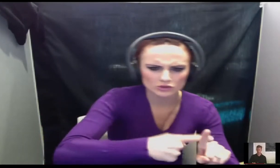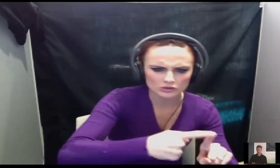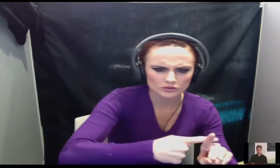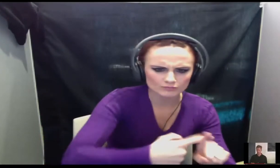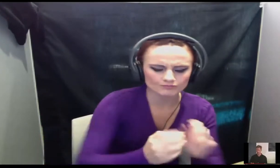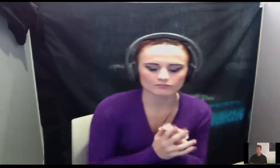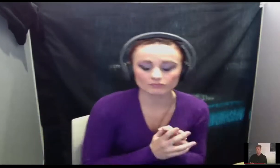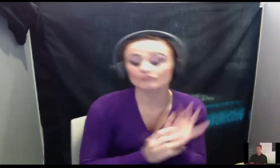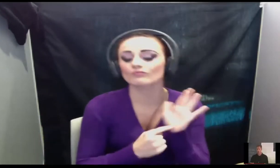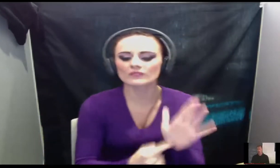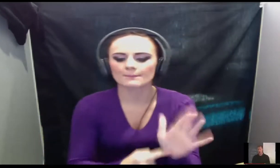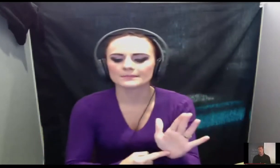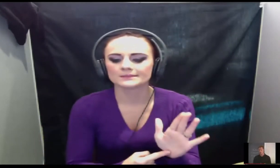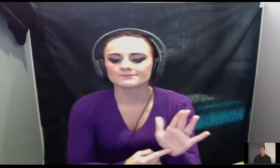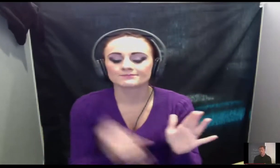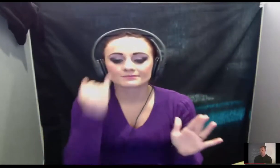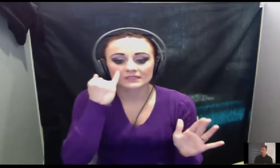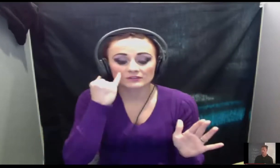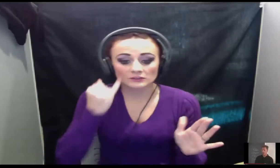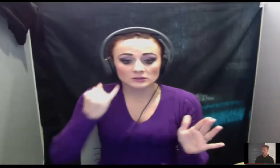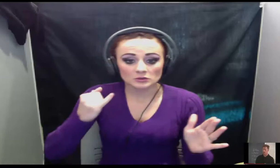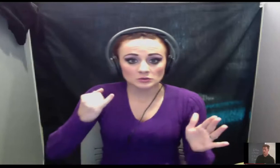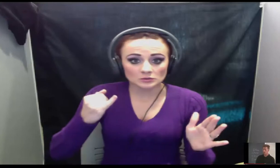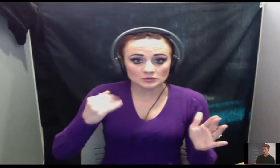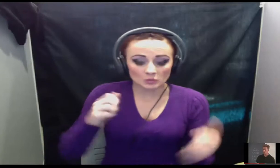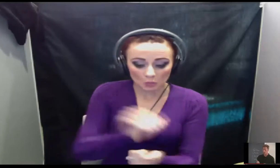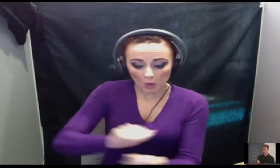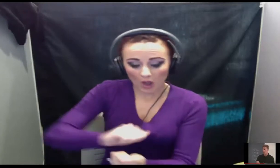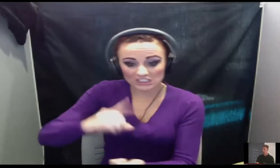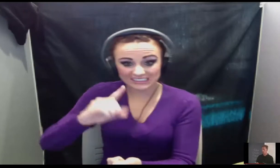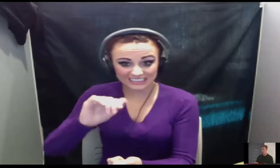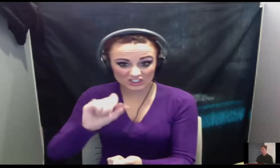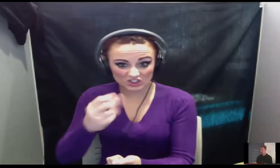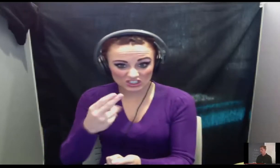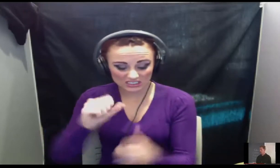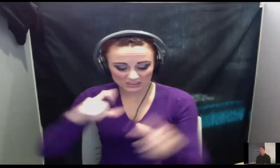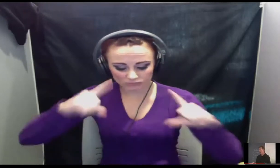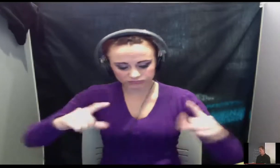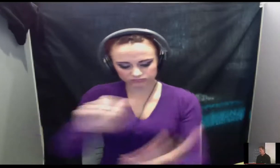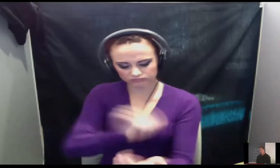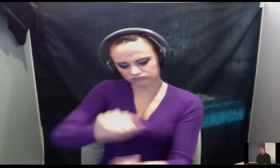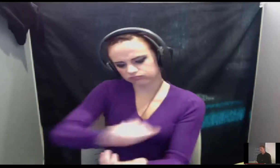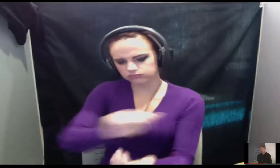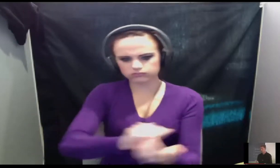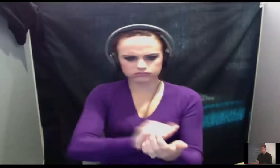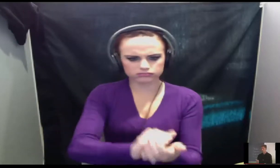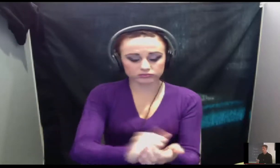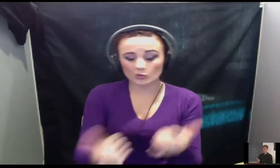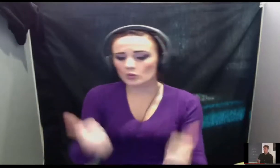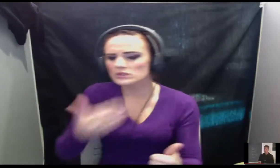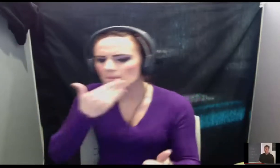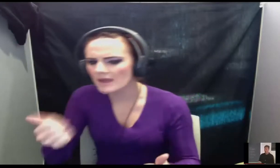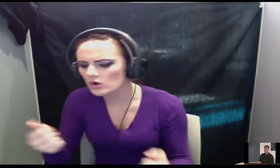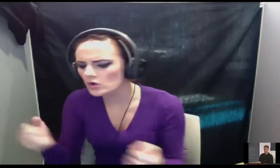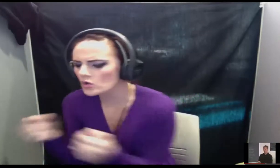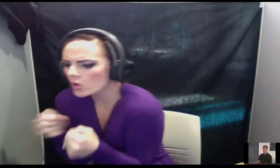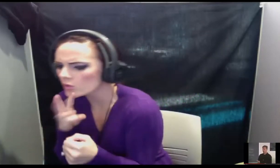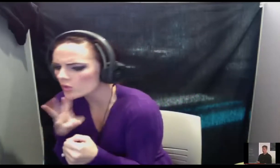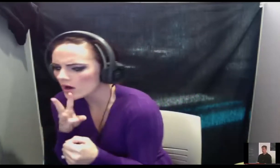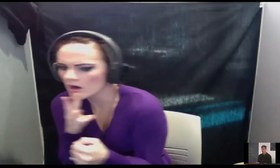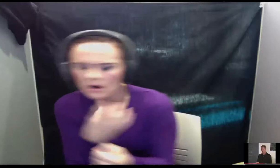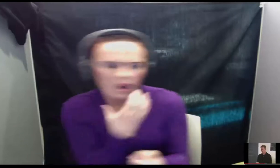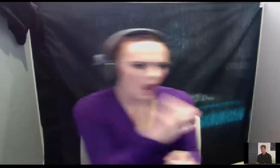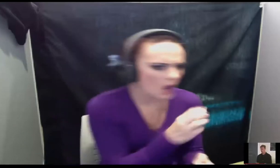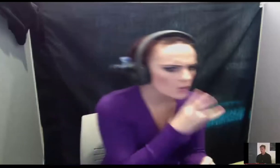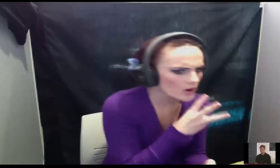Doing dishes. What water usually works better to clean dishes with? Cold water or hot water? Why does hot water work